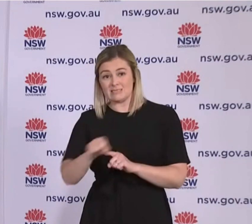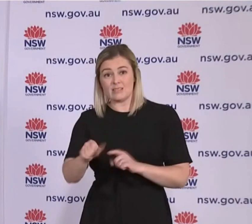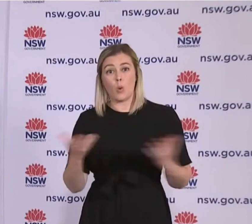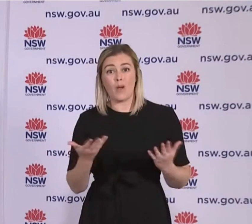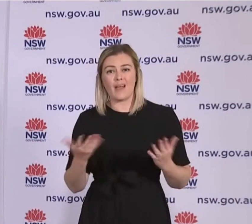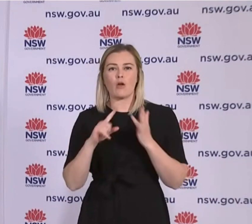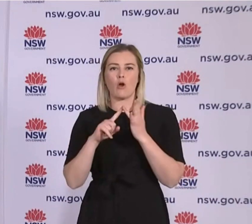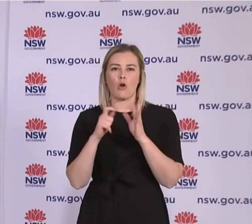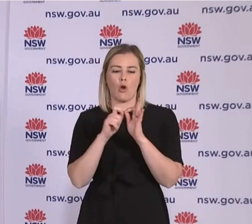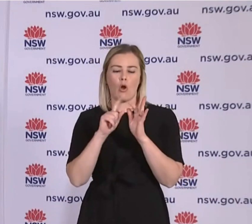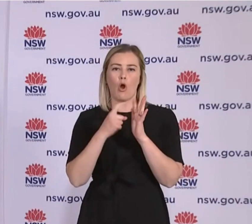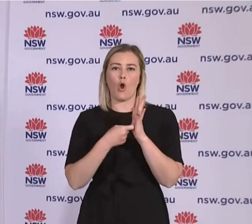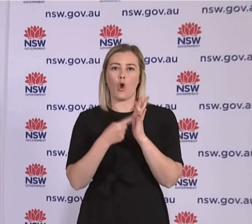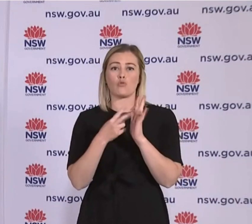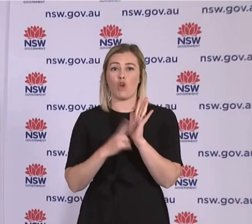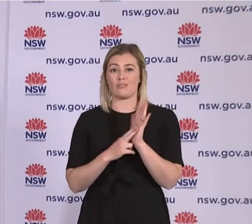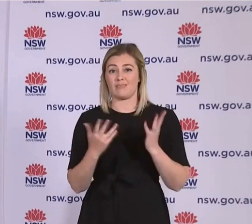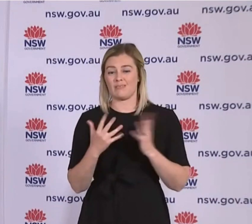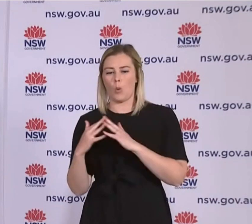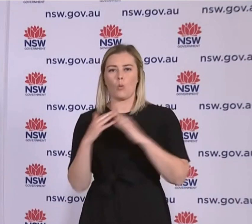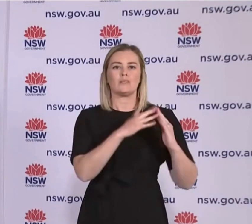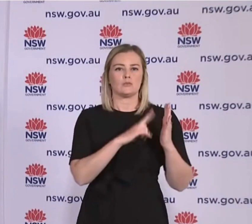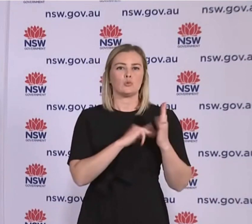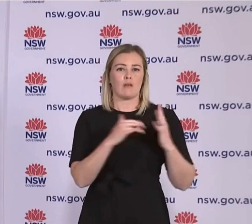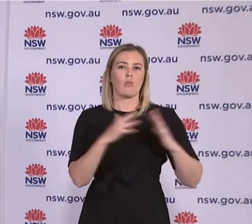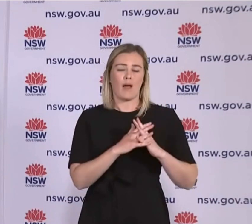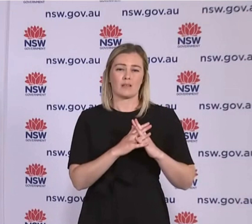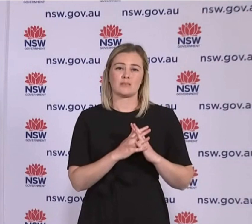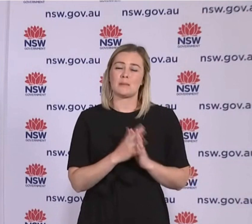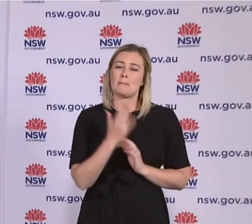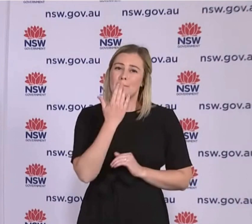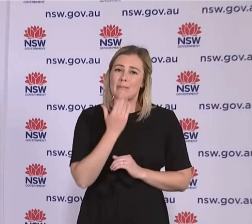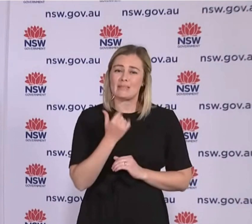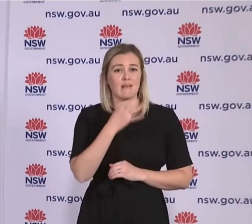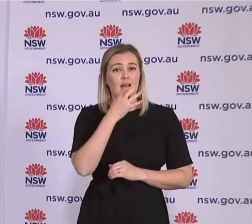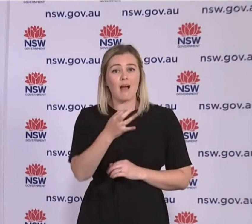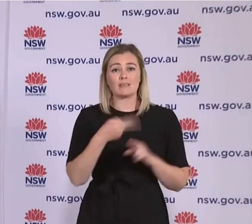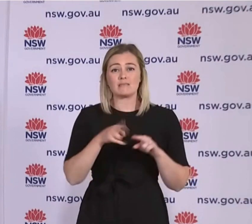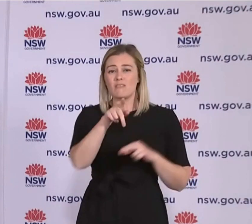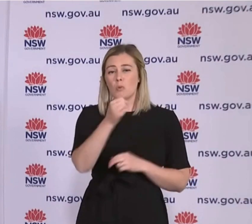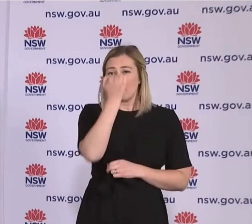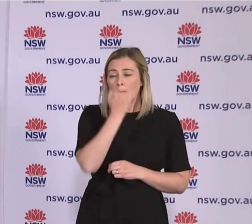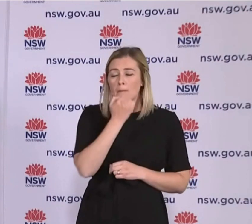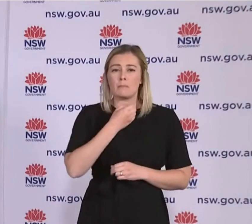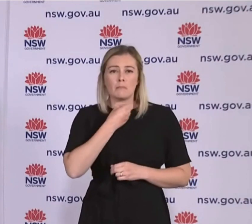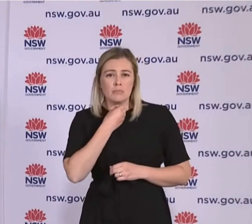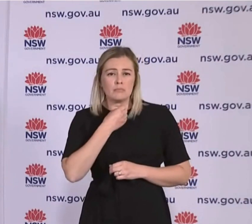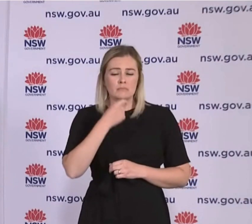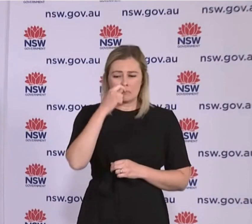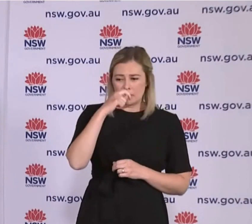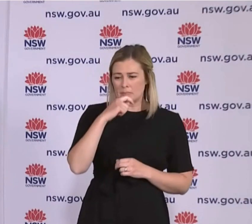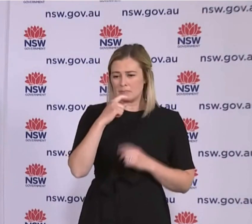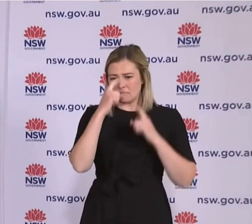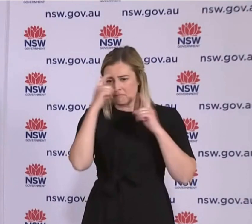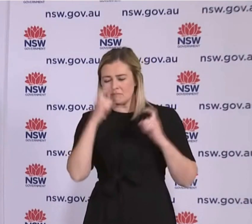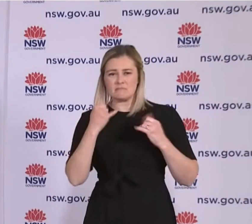New South Wales. Please come forward and get tested if you have the most minimum of symptoms. We need a high rate of